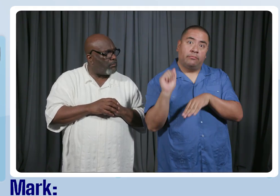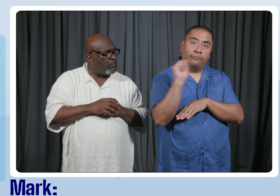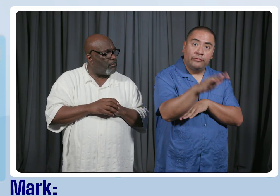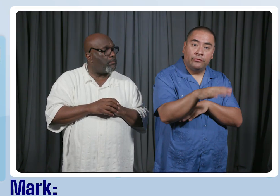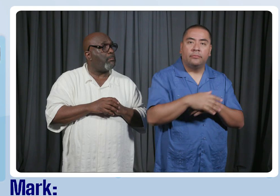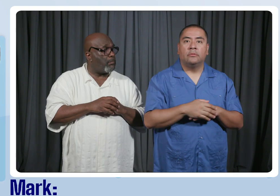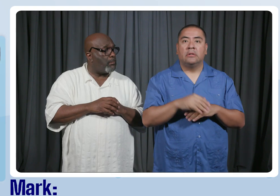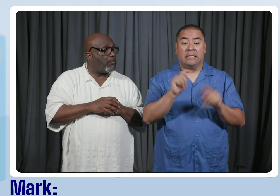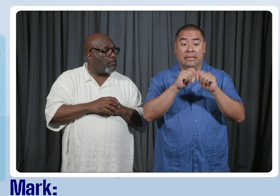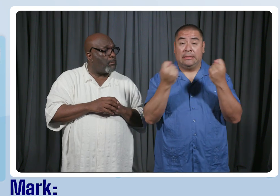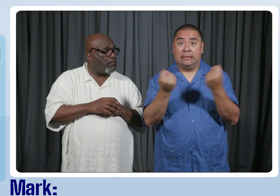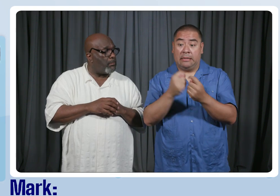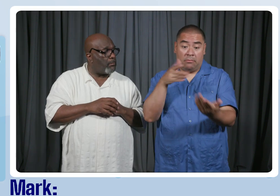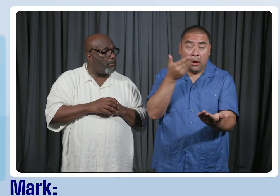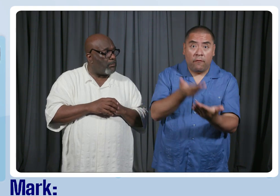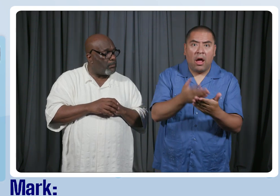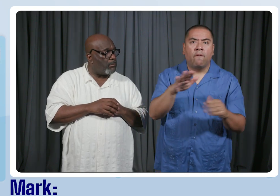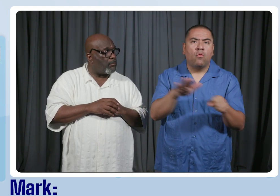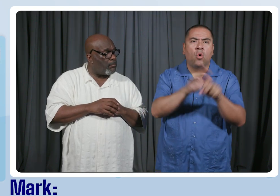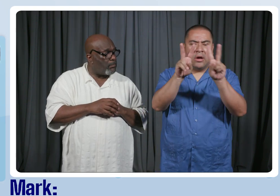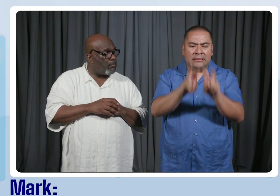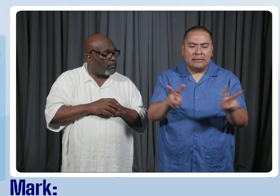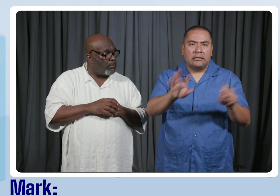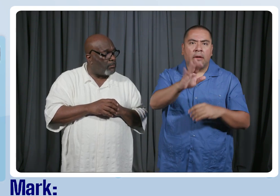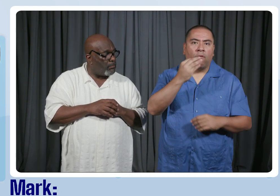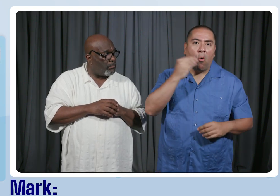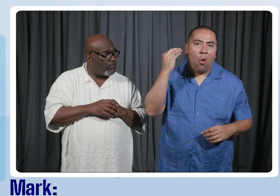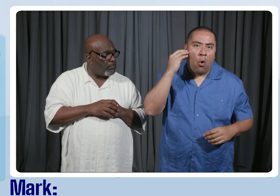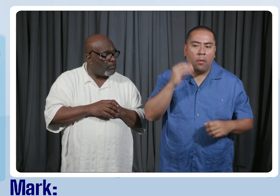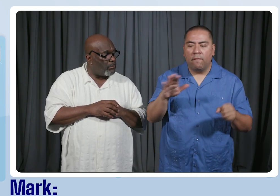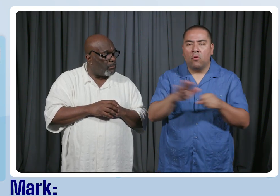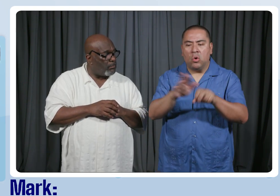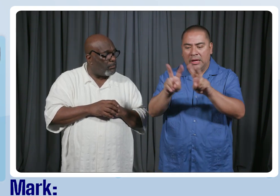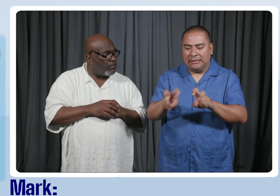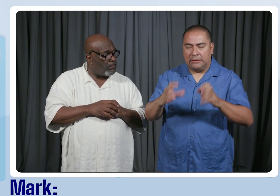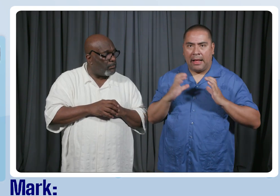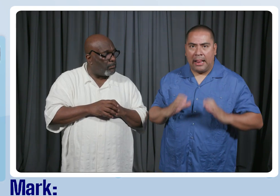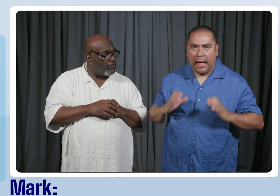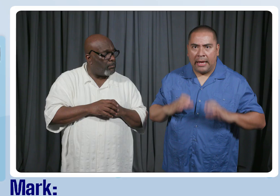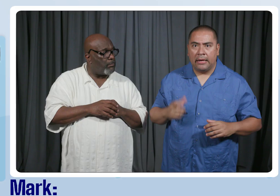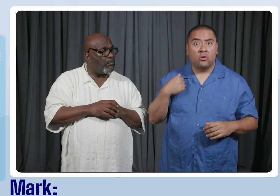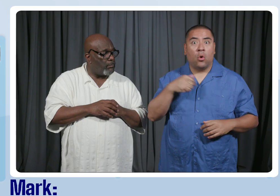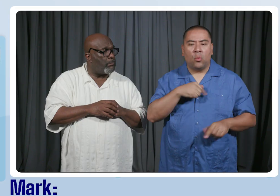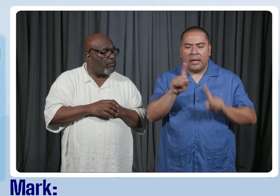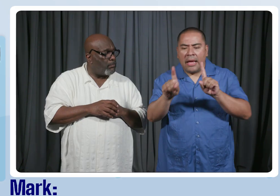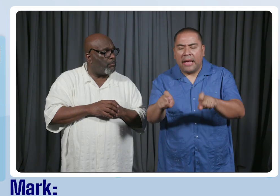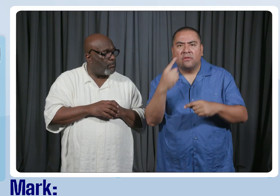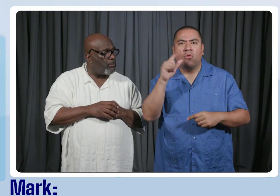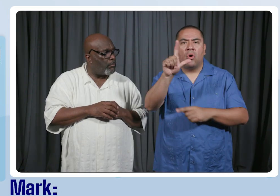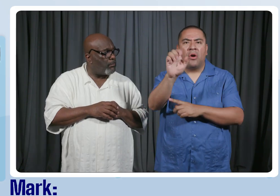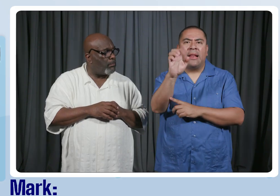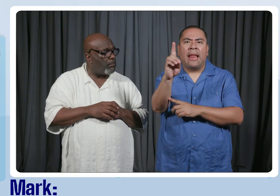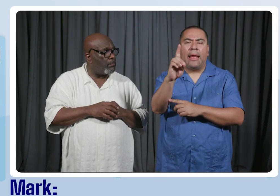those teams will do a full assessment of the home, a full assessment of the client. We're checking for lead